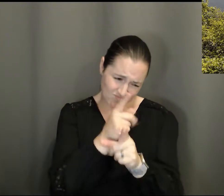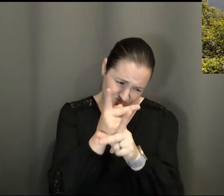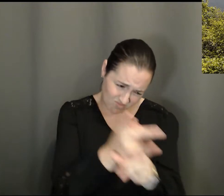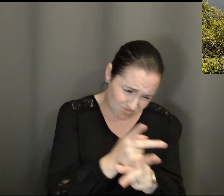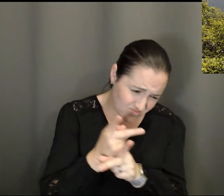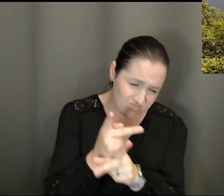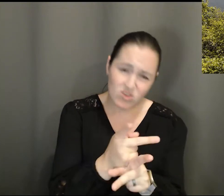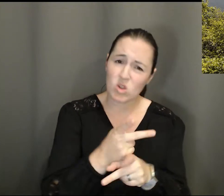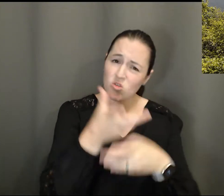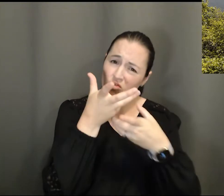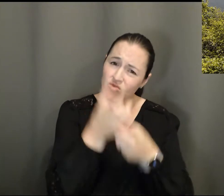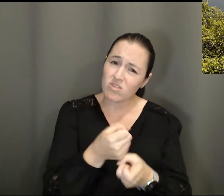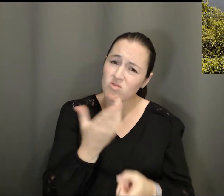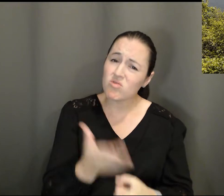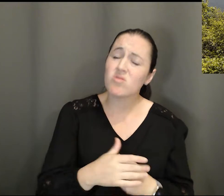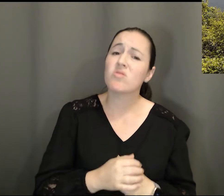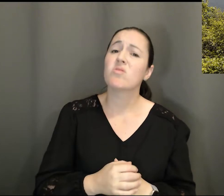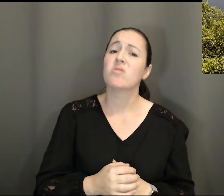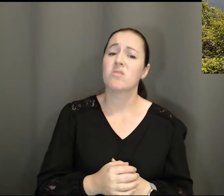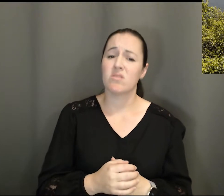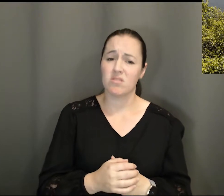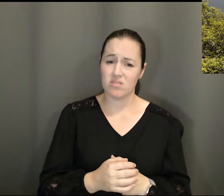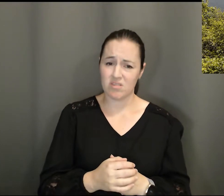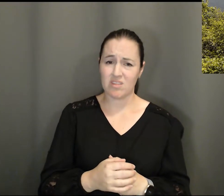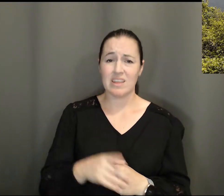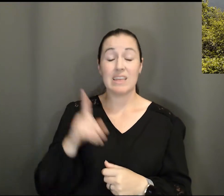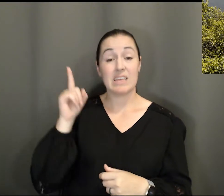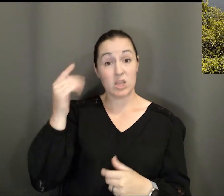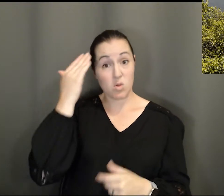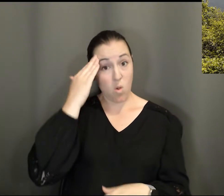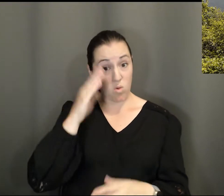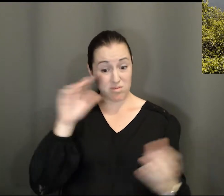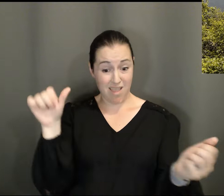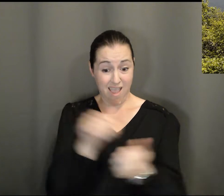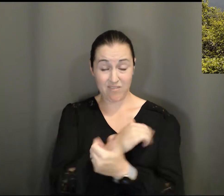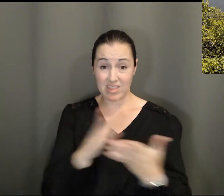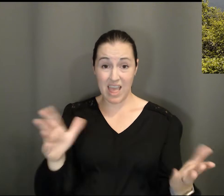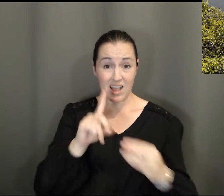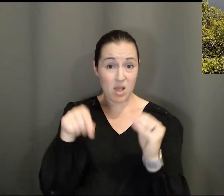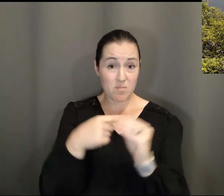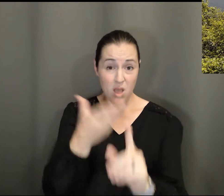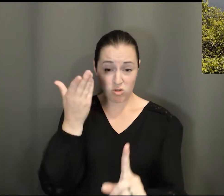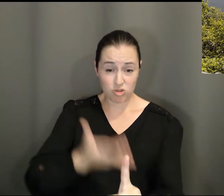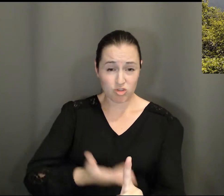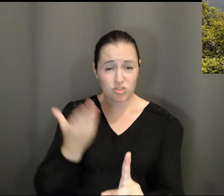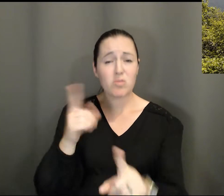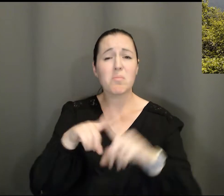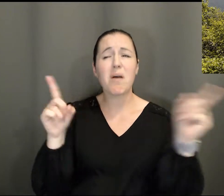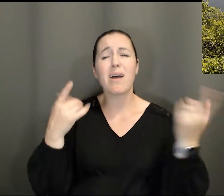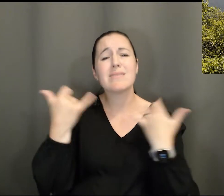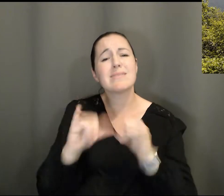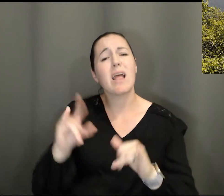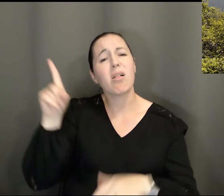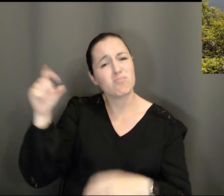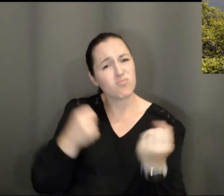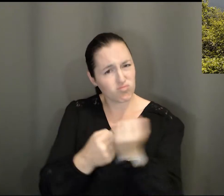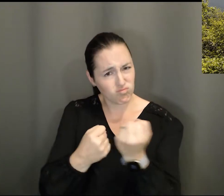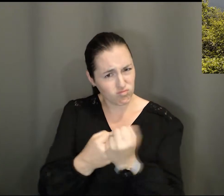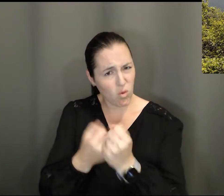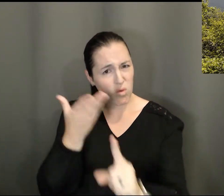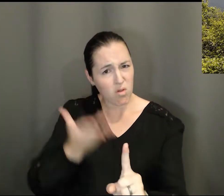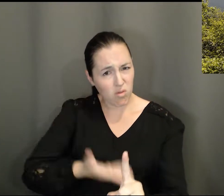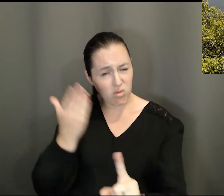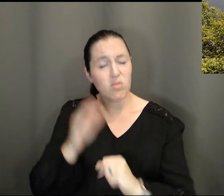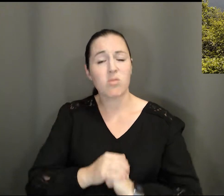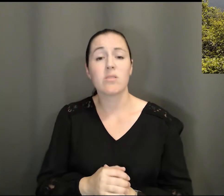these definitions together this way. David is saying, You've searched me and You know me. You yada me. God, You